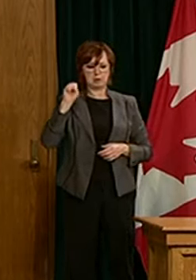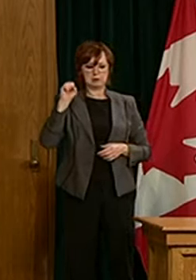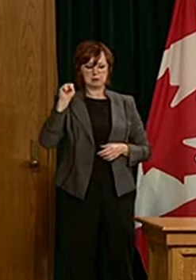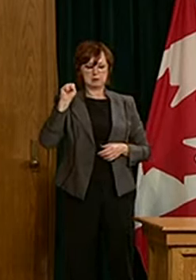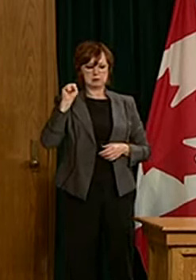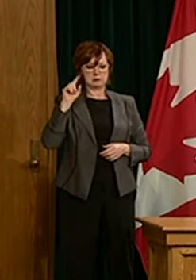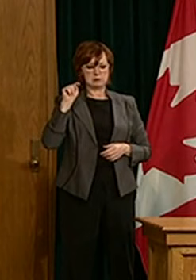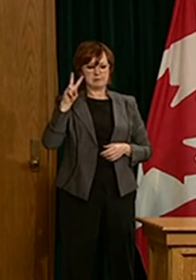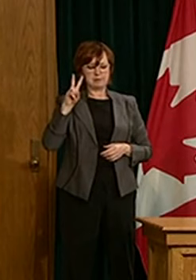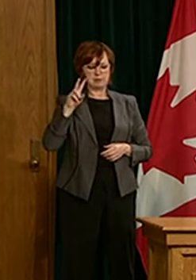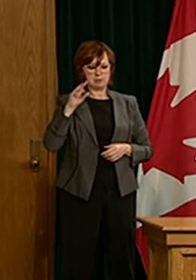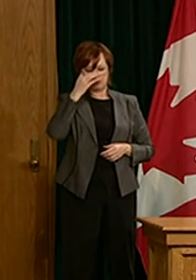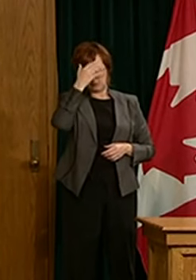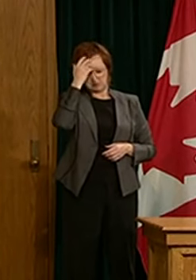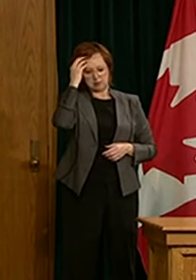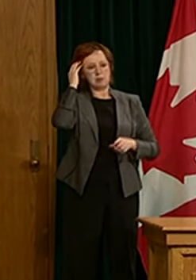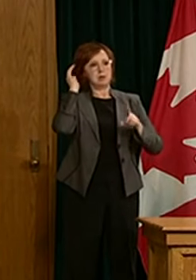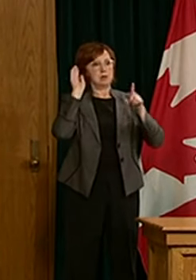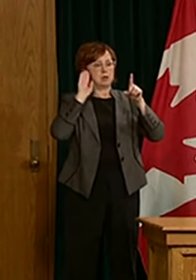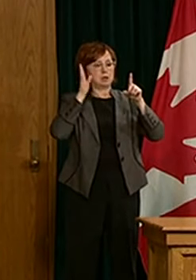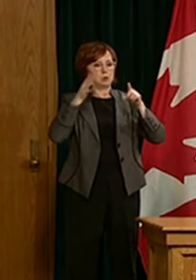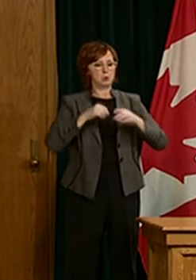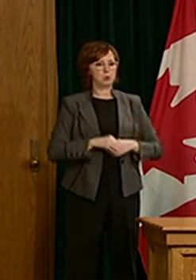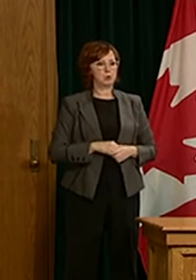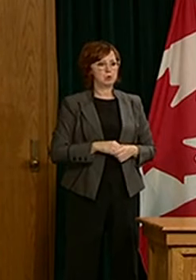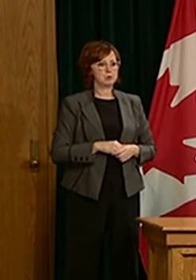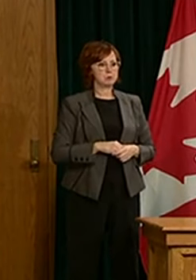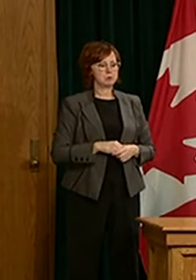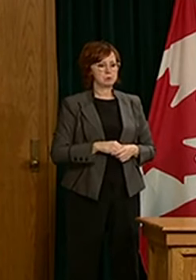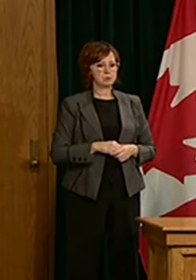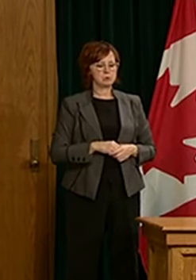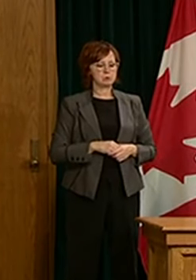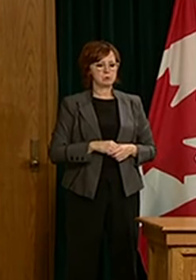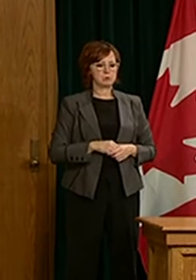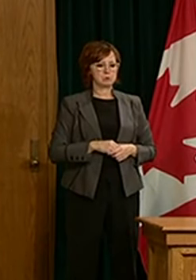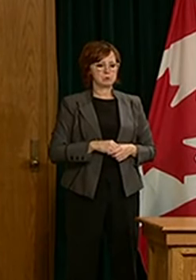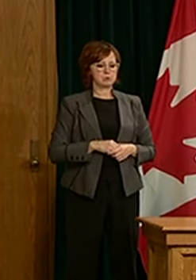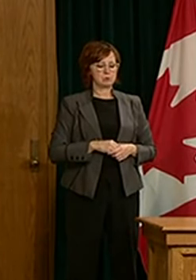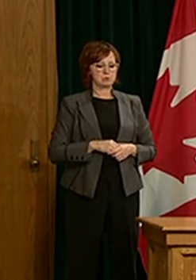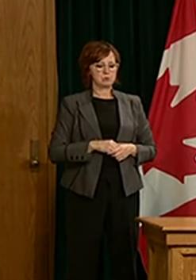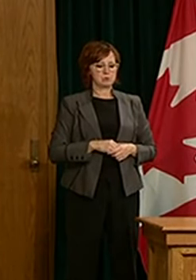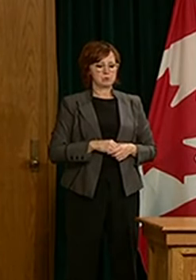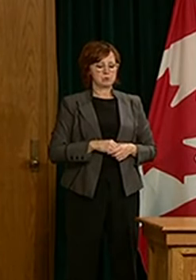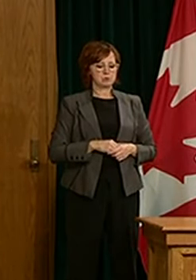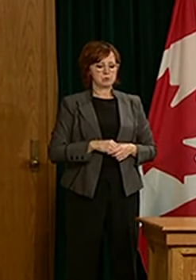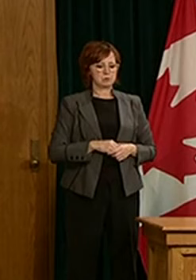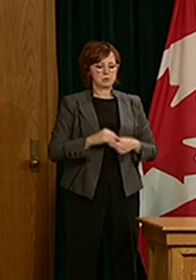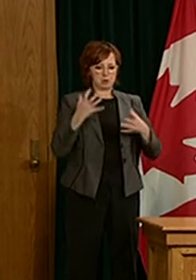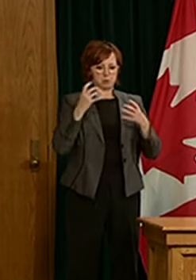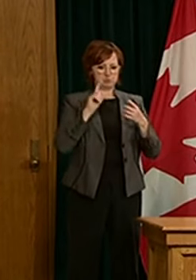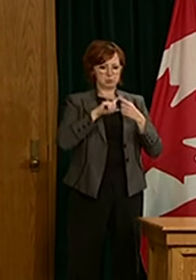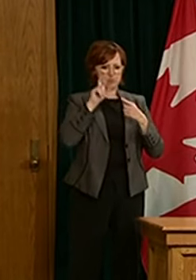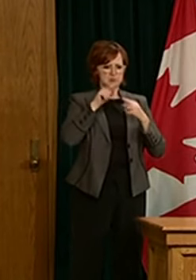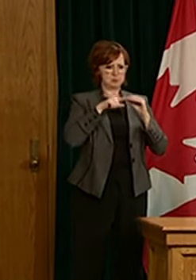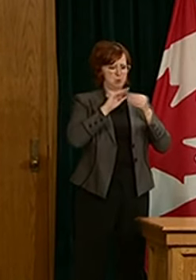ahead. Hello. I just wanted to ask about the capacity issues for scenarios.